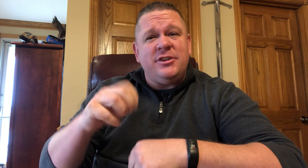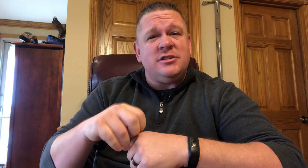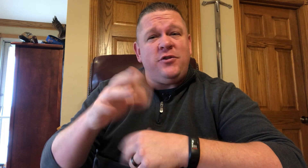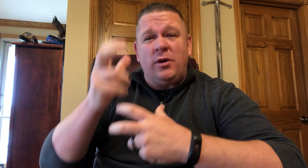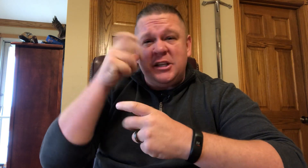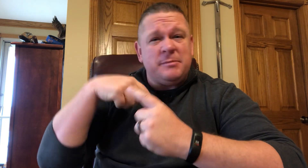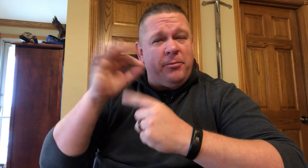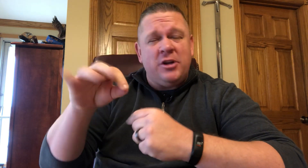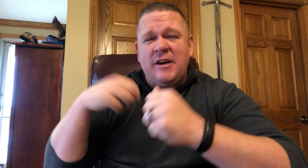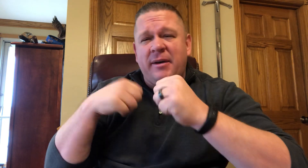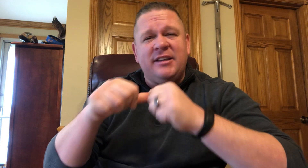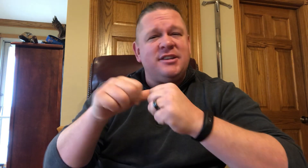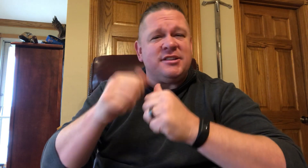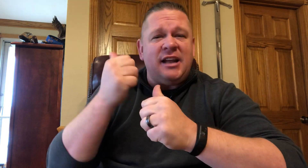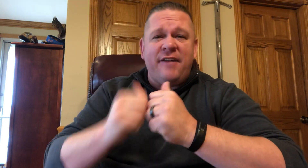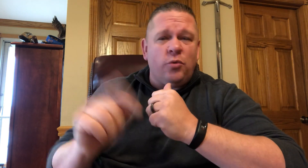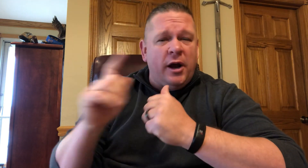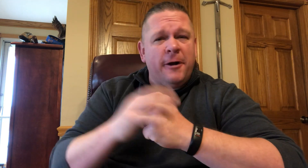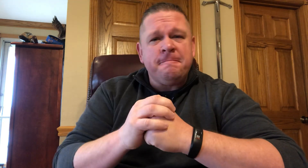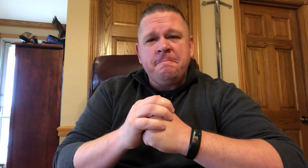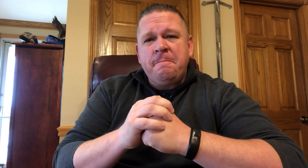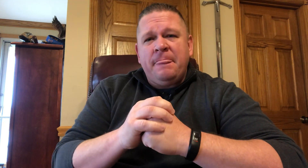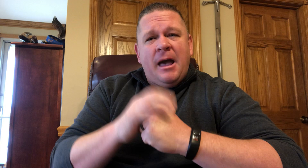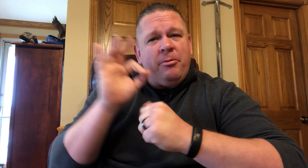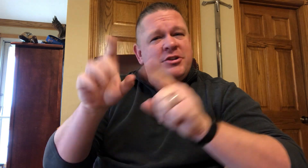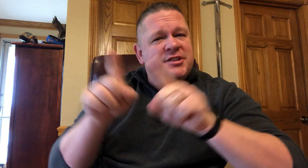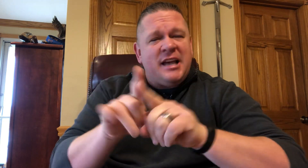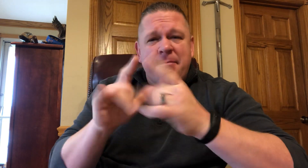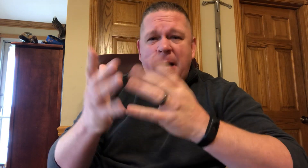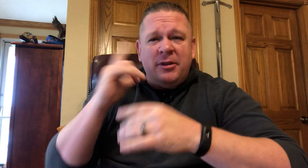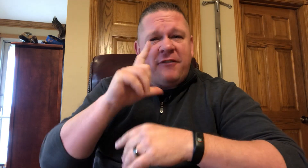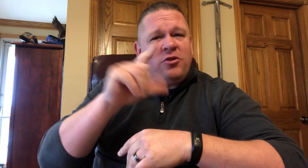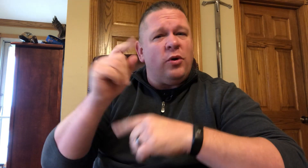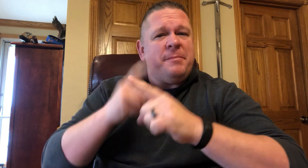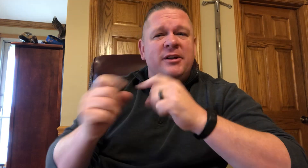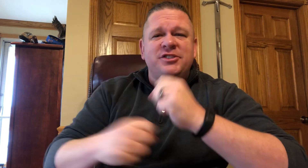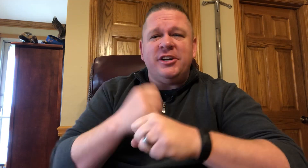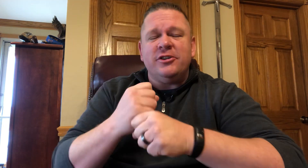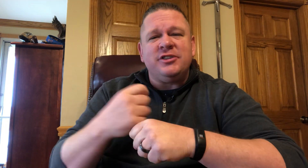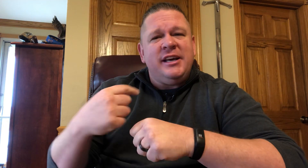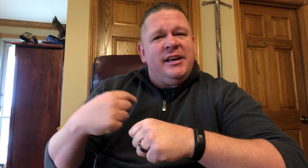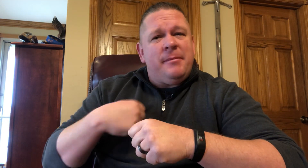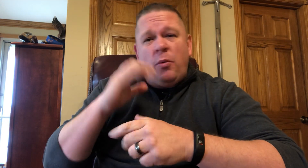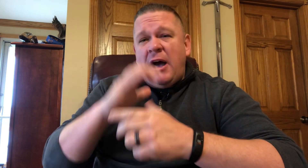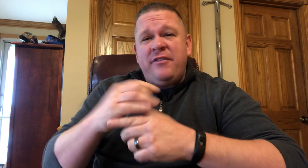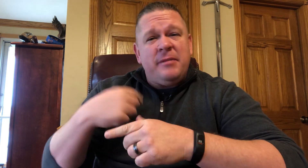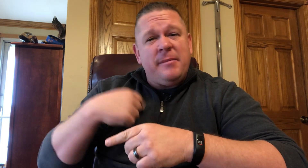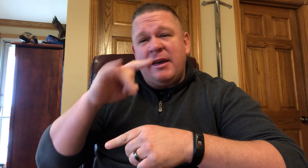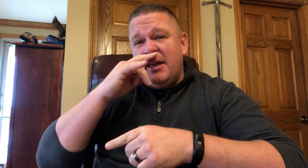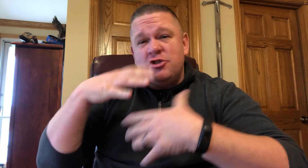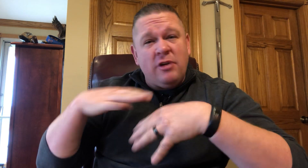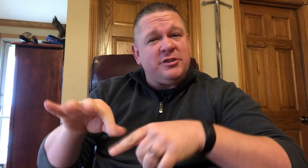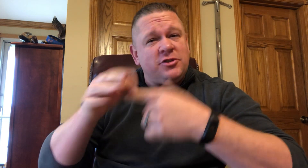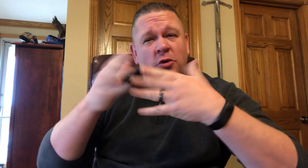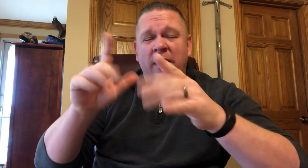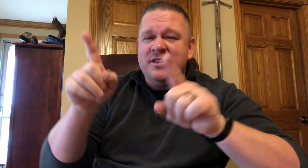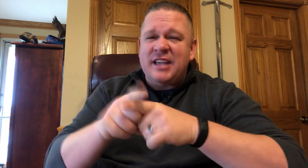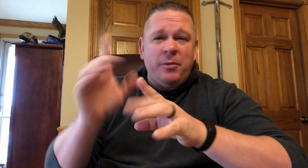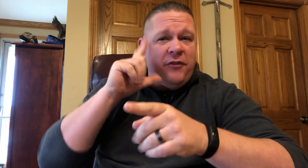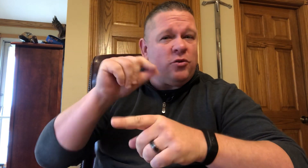if you want to listen to me preach, I've been consistent everywhere. I preach the same Bible now for 20 plus years. My wife and me, my kids dress a certain way, the same way for 20